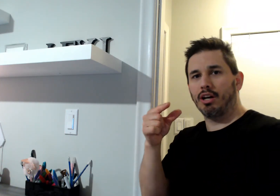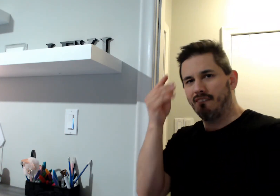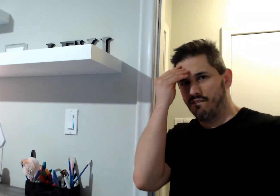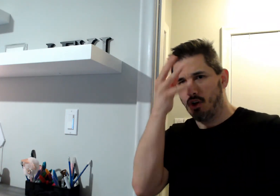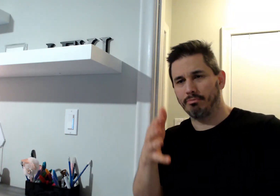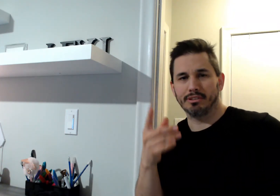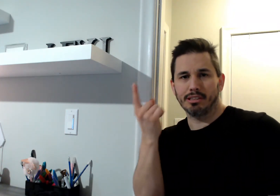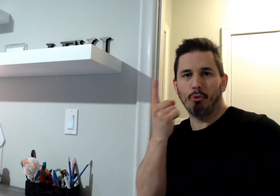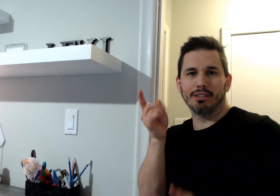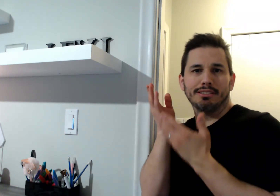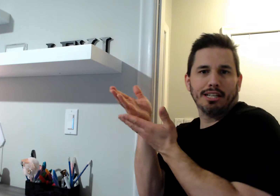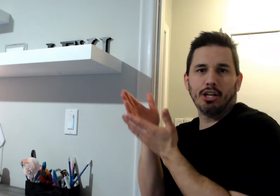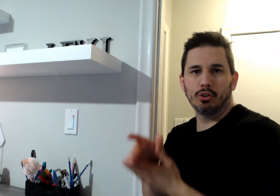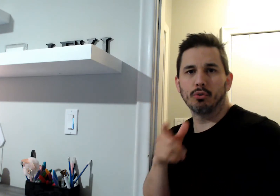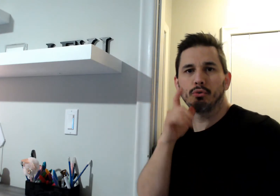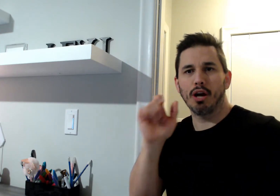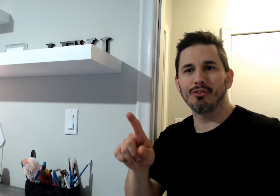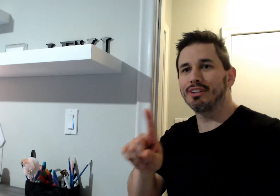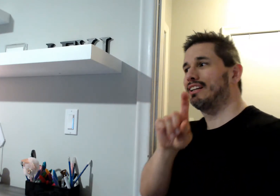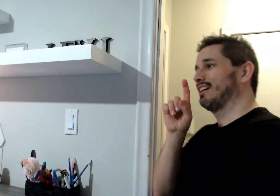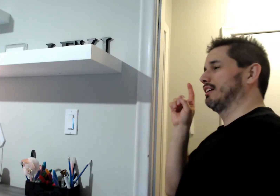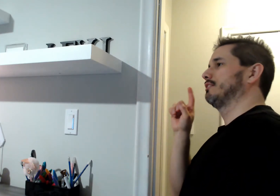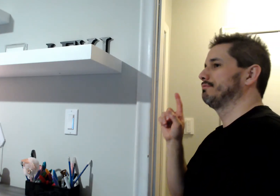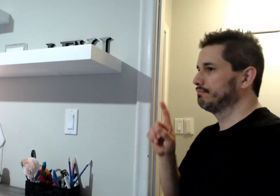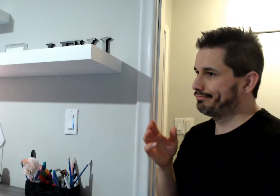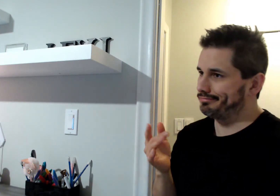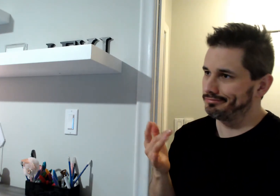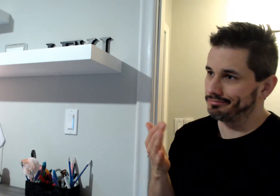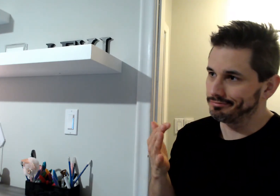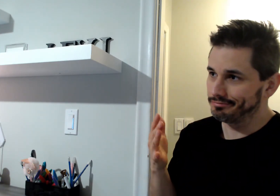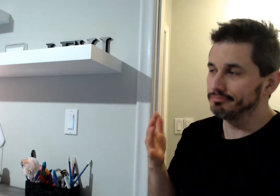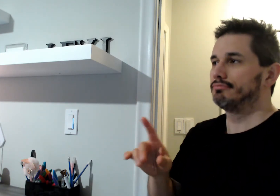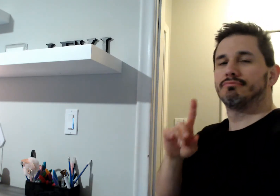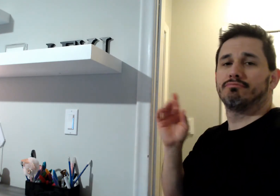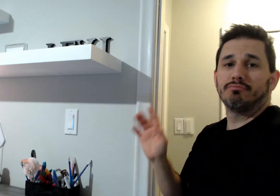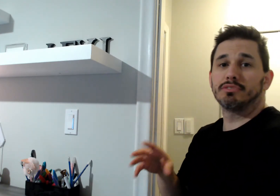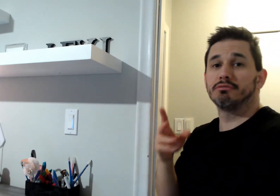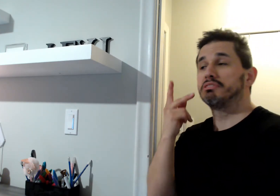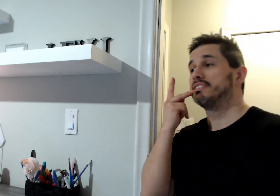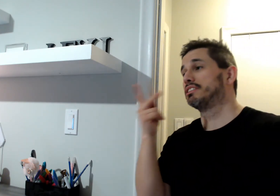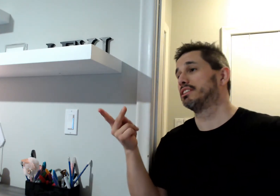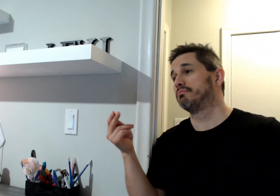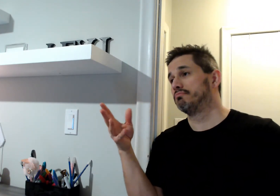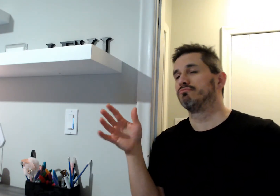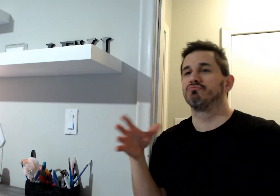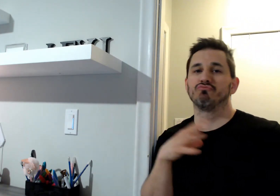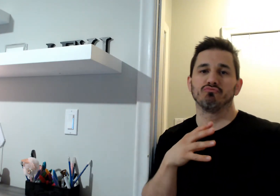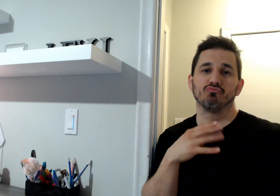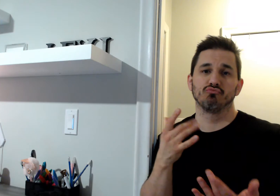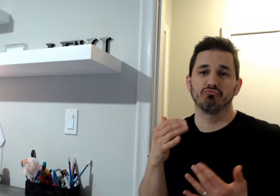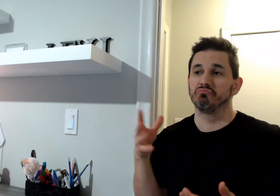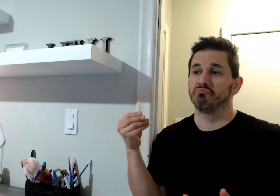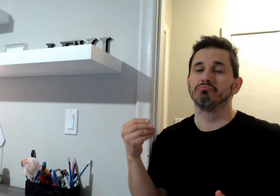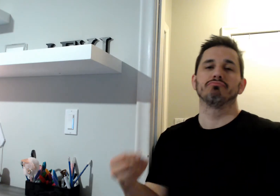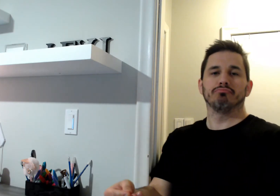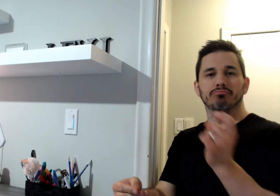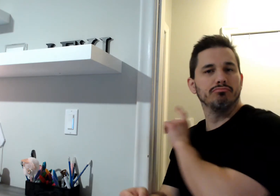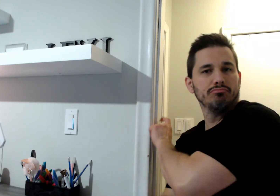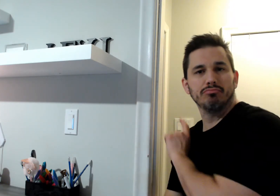Also, whenever someone enters the washroom, the LED strip turns green. That way, if someone has to use the washroom, they